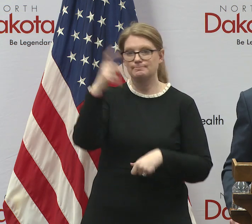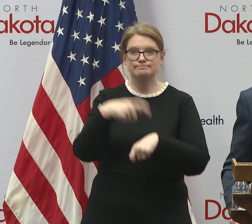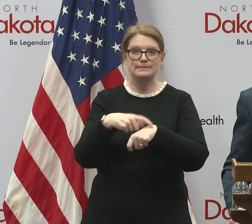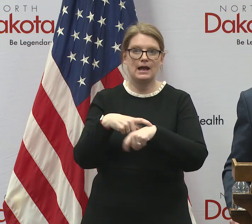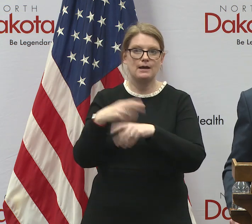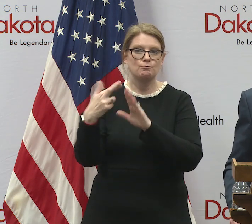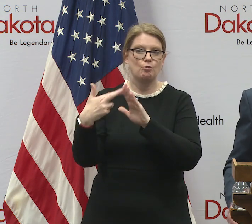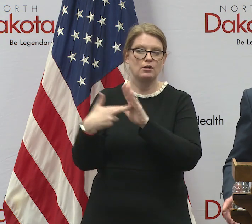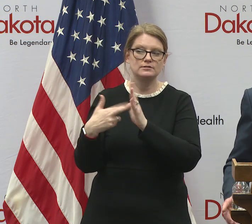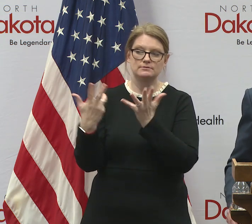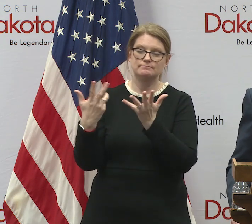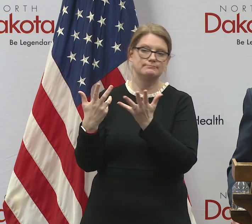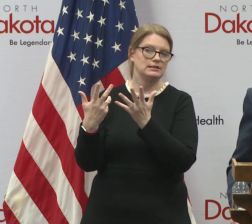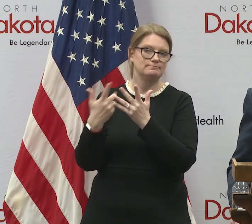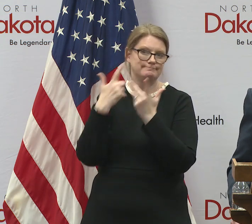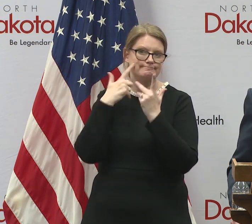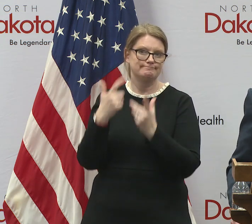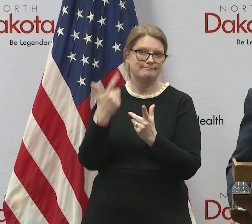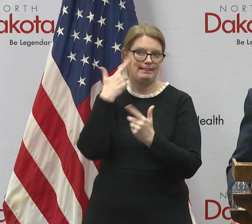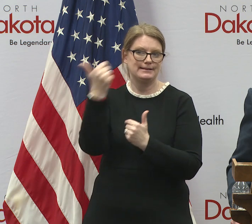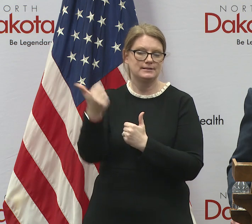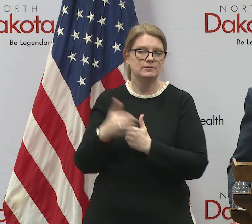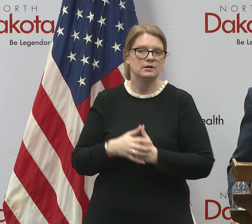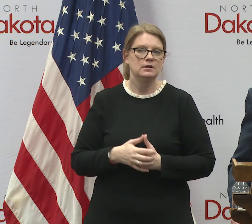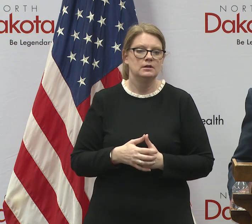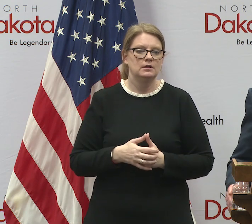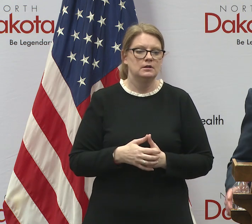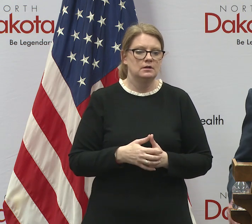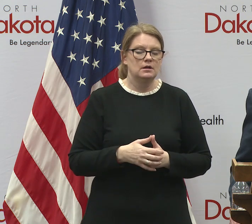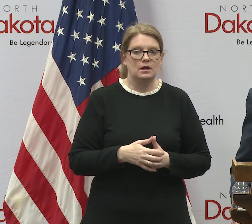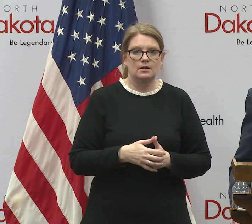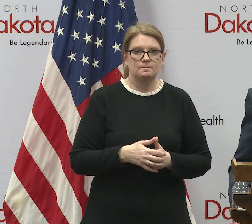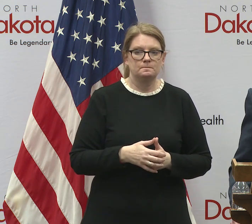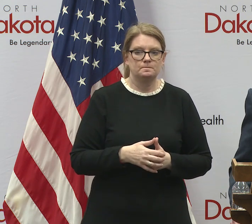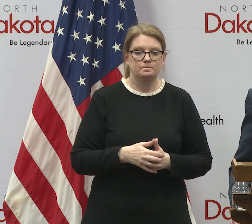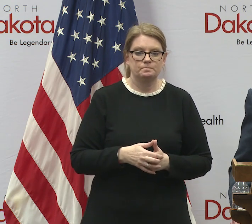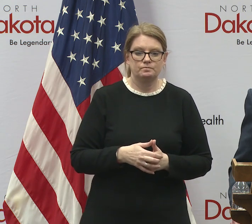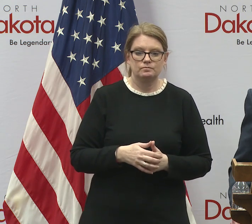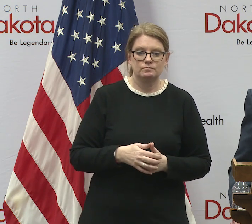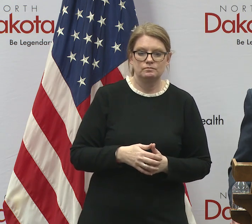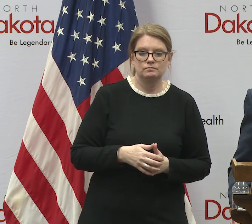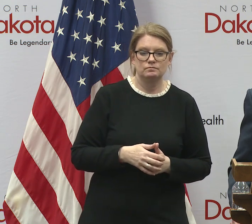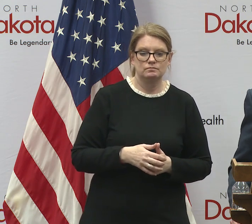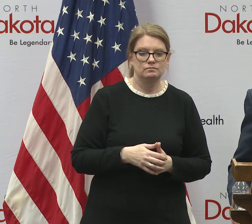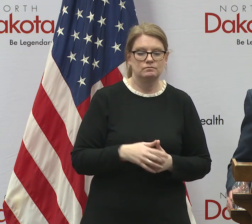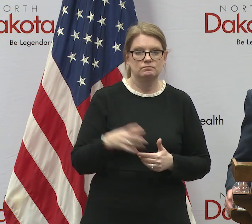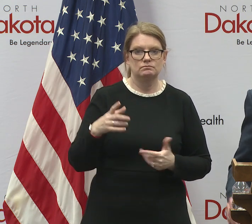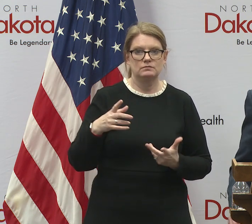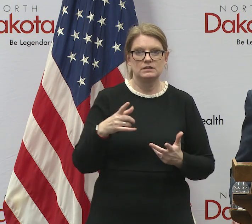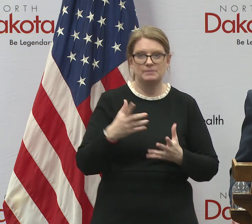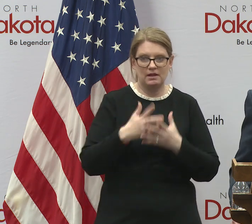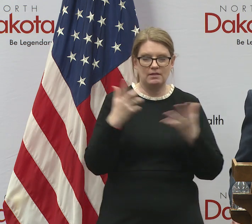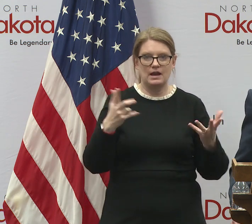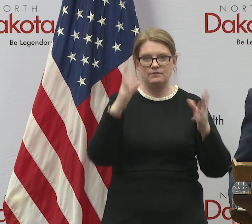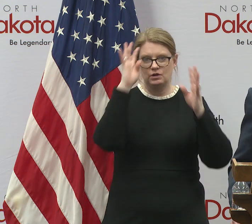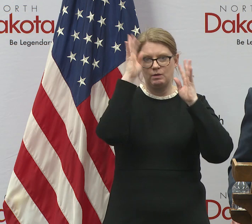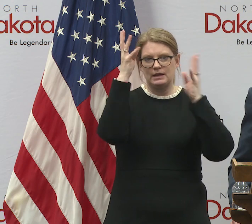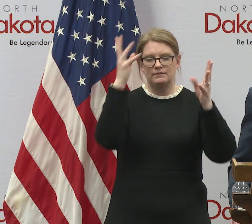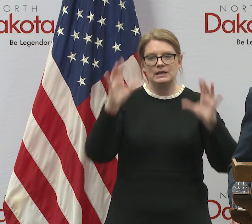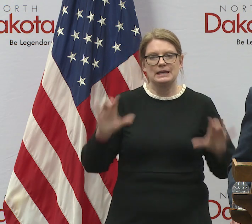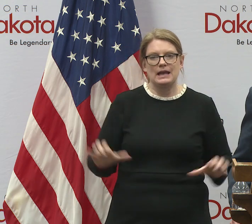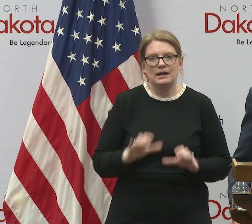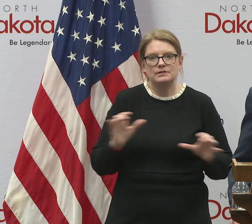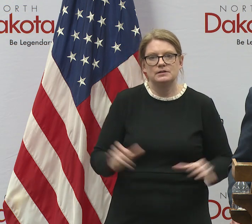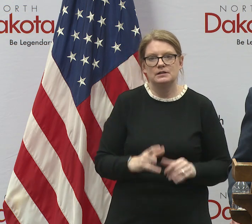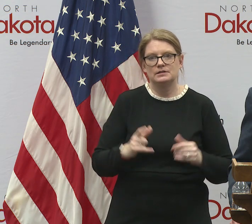do that. But right now we haven't felt, because we've seen a lot of creativity and activity among those